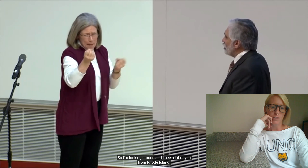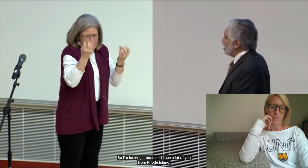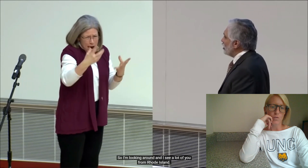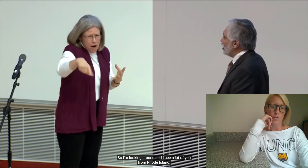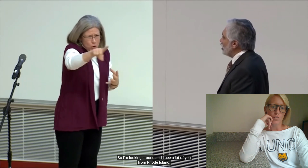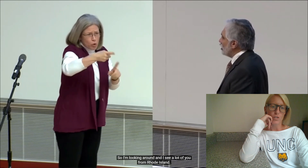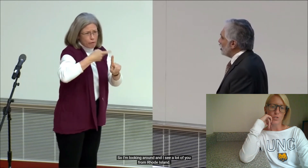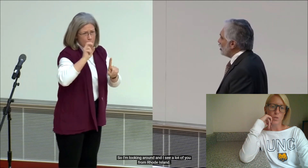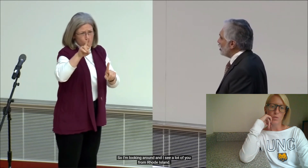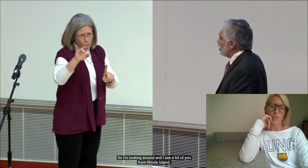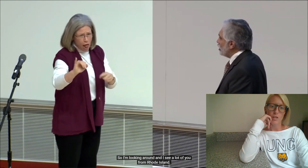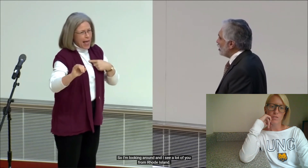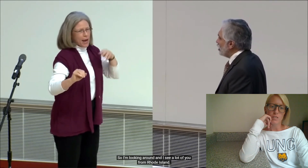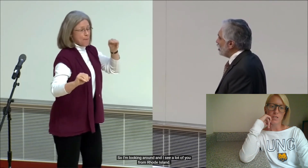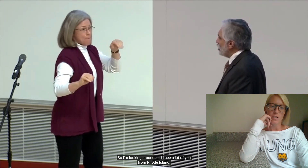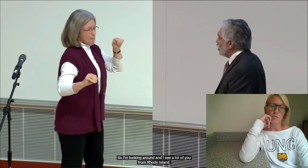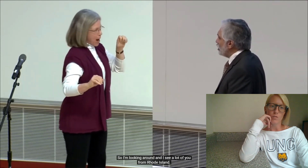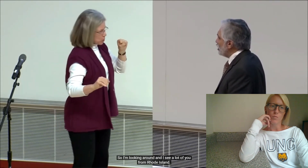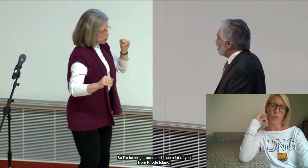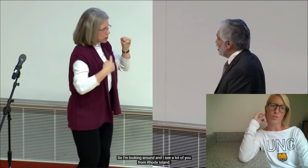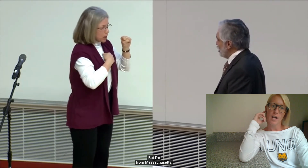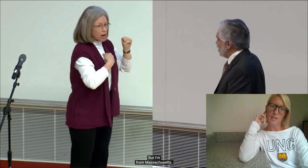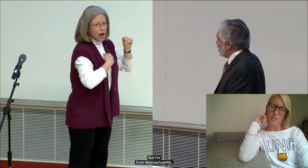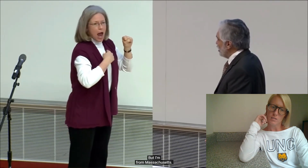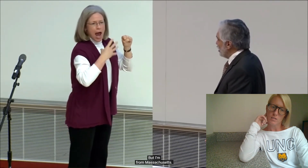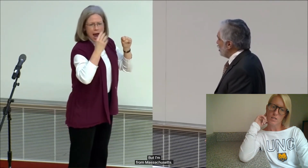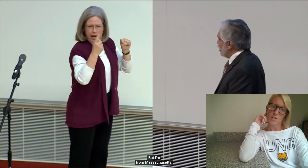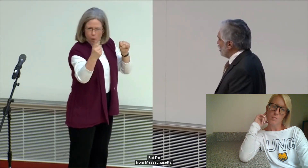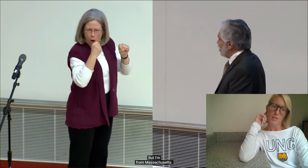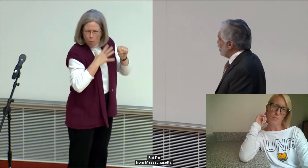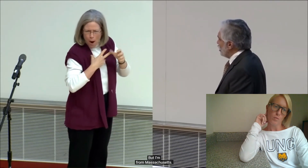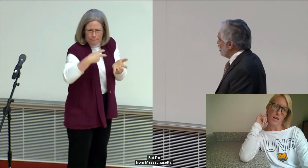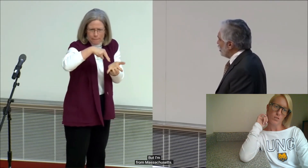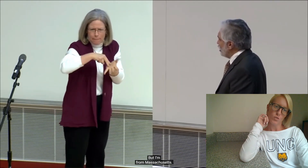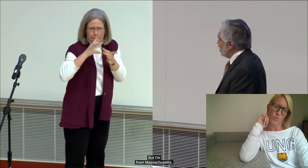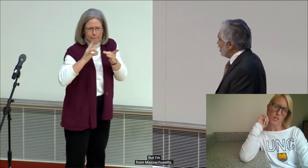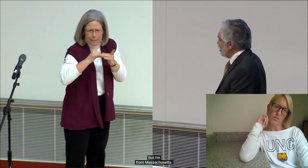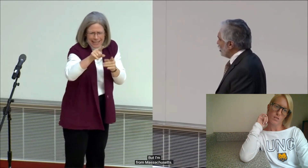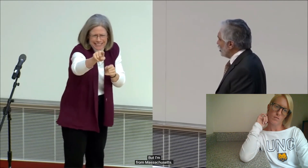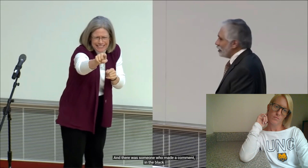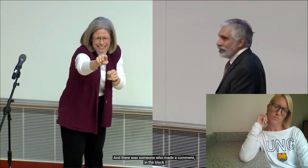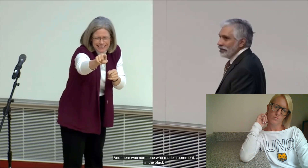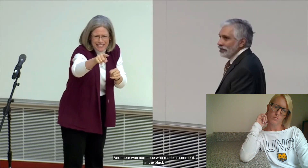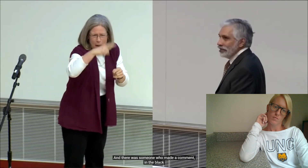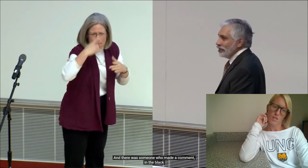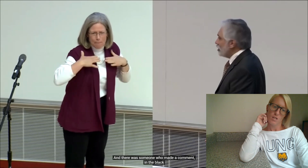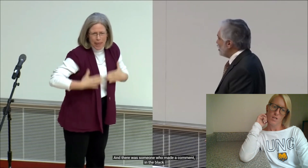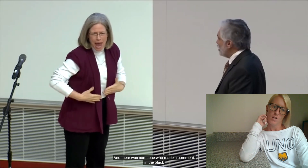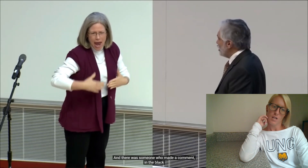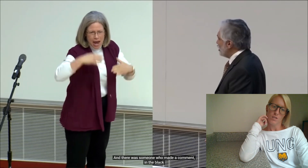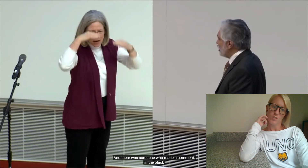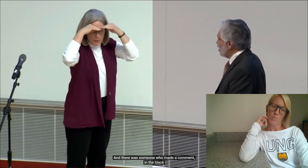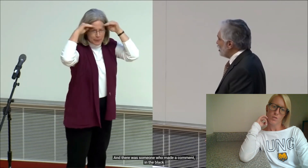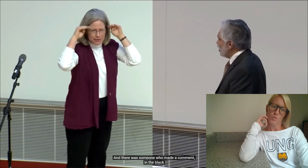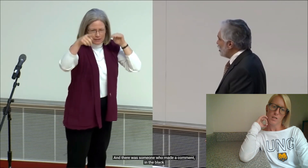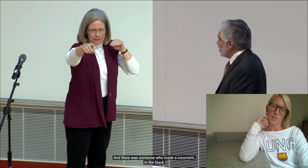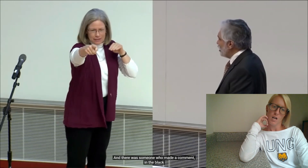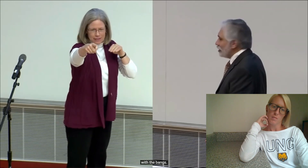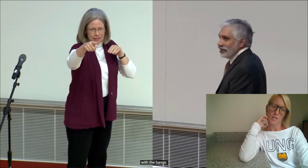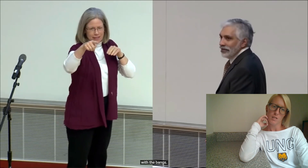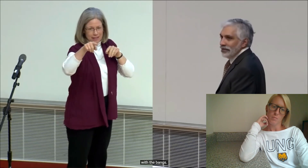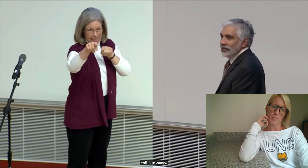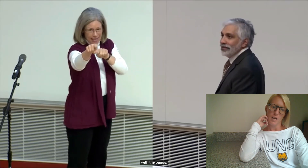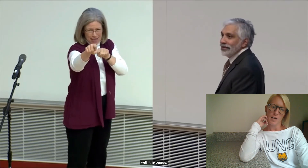years. So I'm looking around and I see a lot of you from Rhode Island, but I'm from Massachusetts. And there was someone who made a comment in the